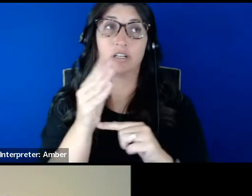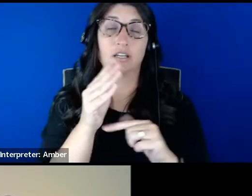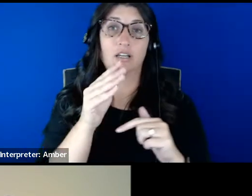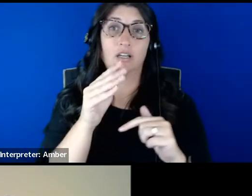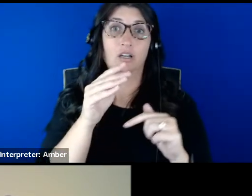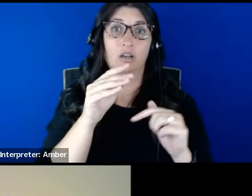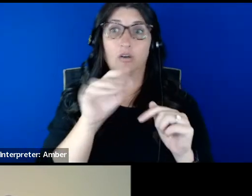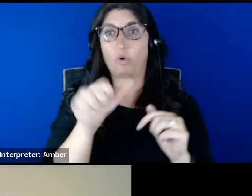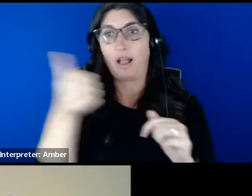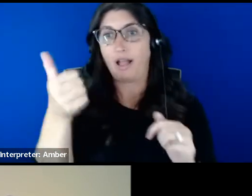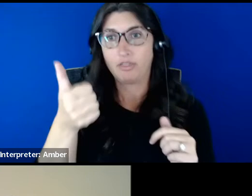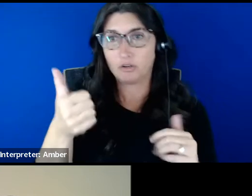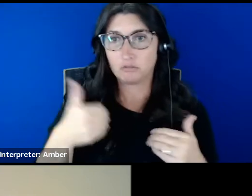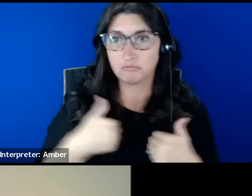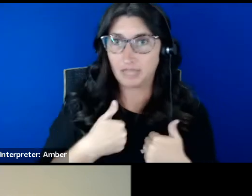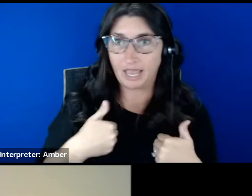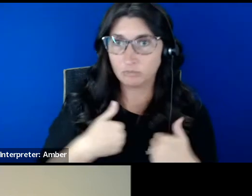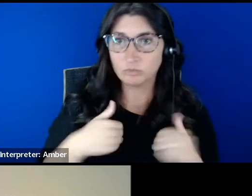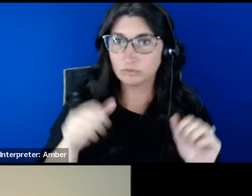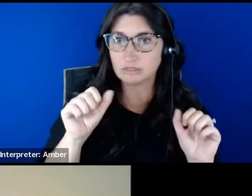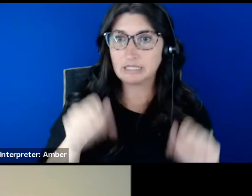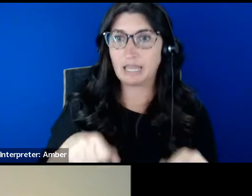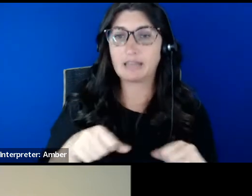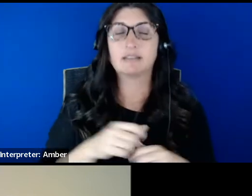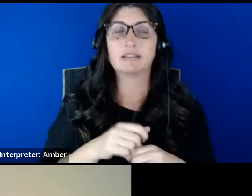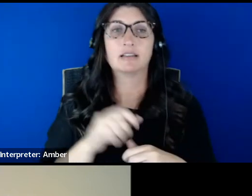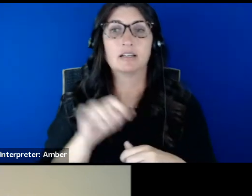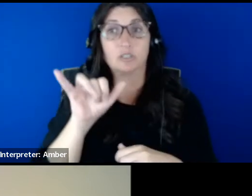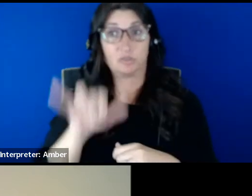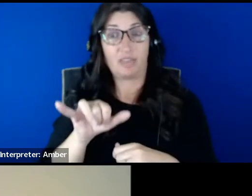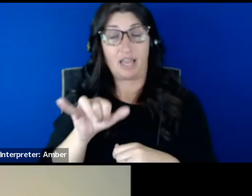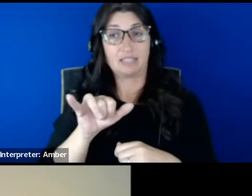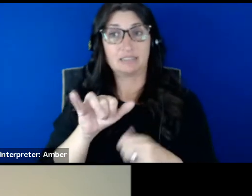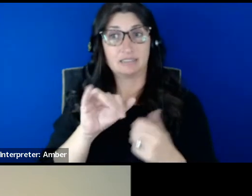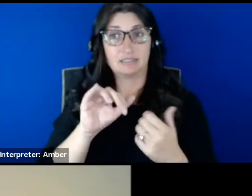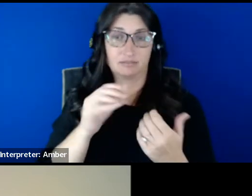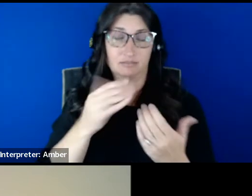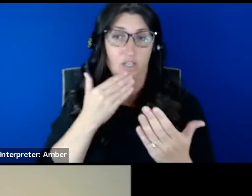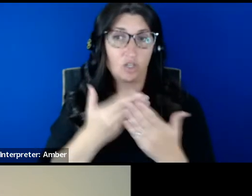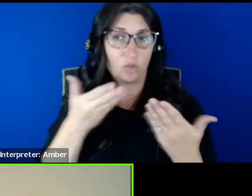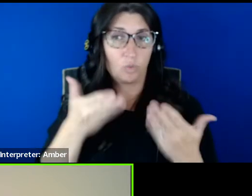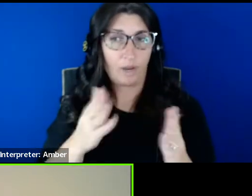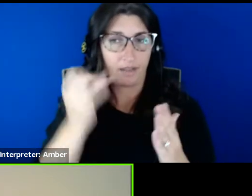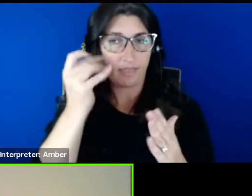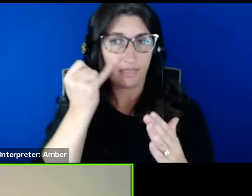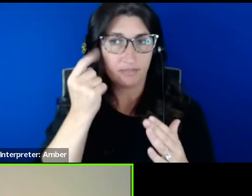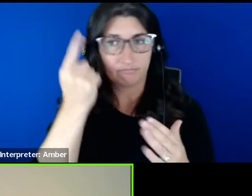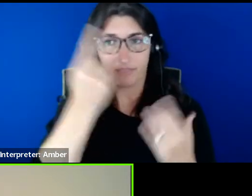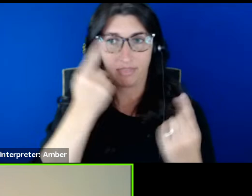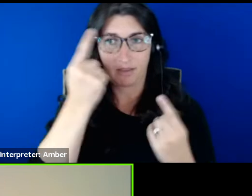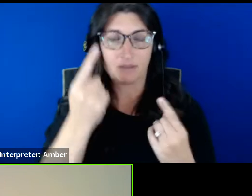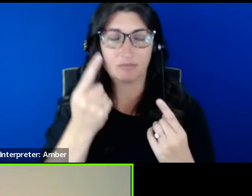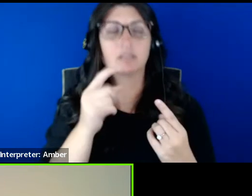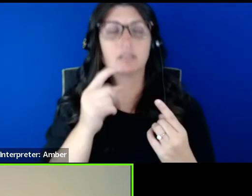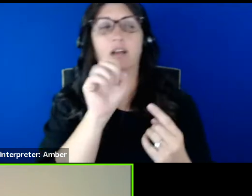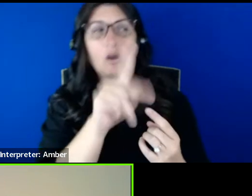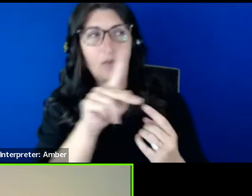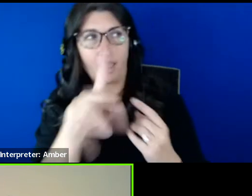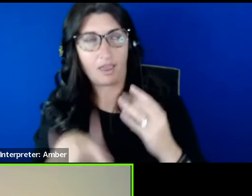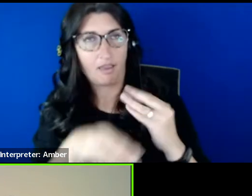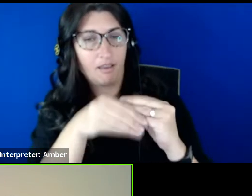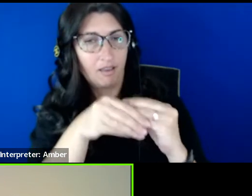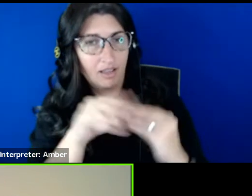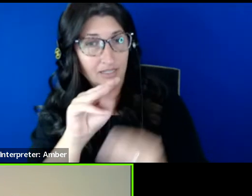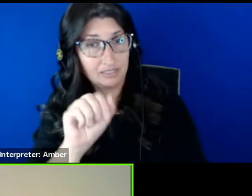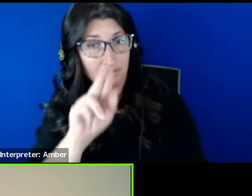or even other forms. So that's the way to think about it, yeah. So then to ask on top of that is, does